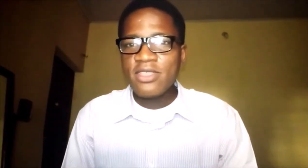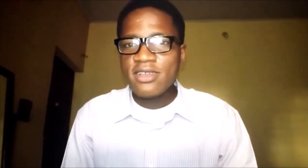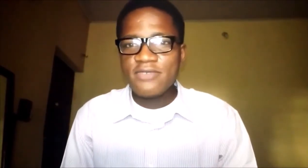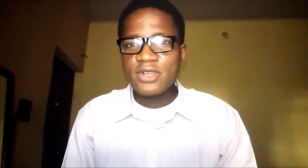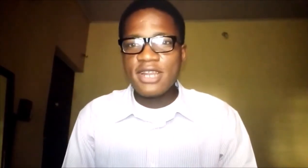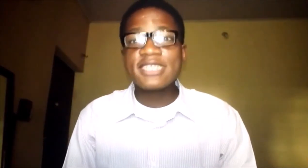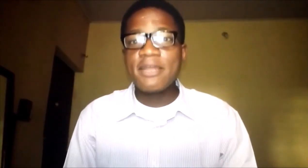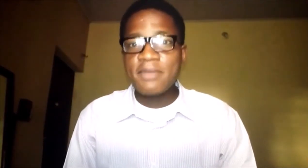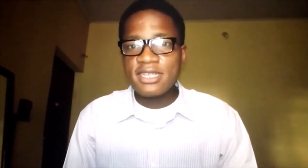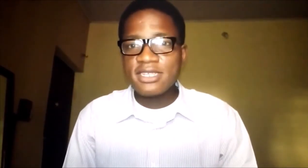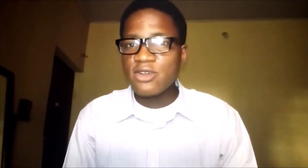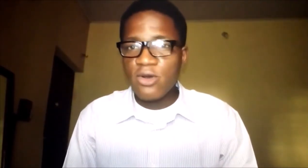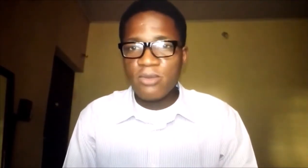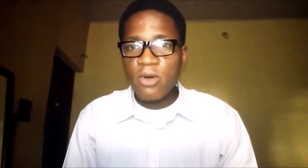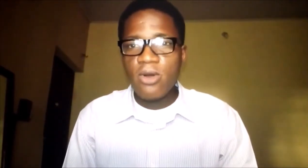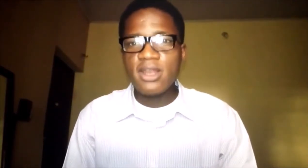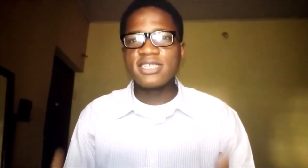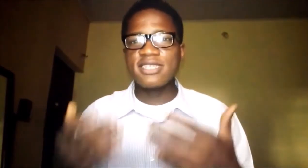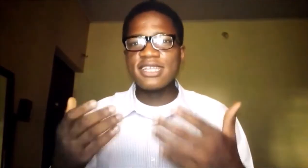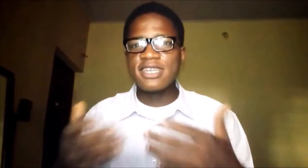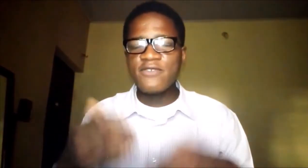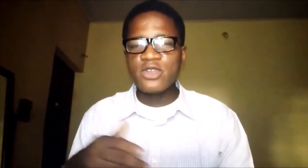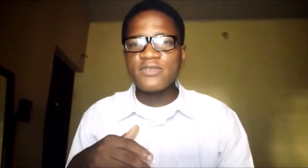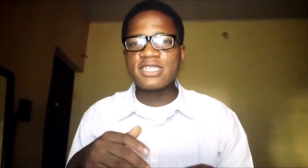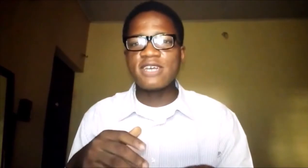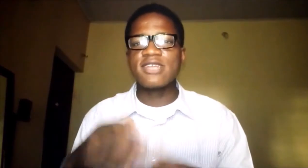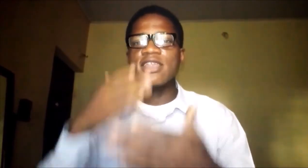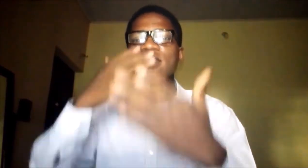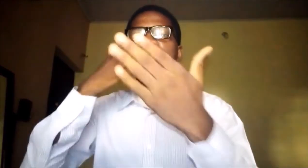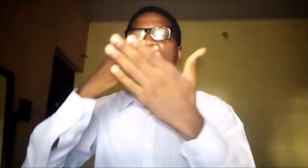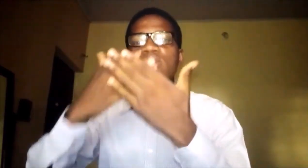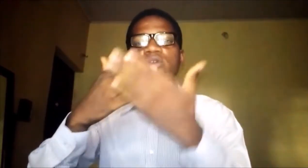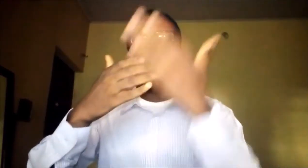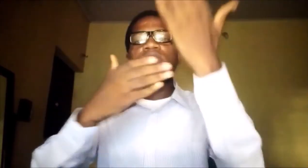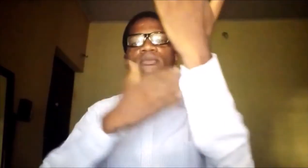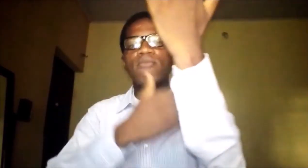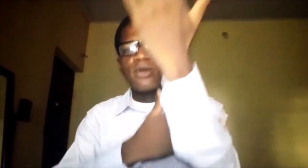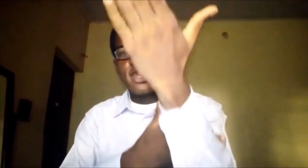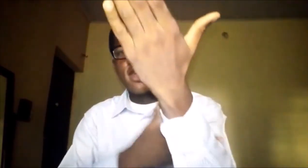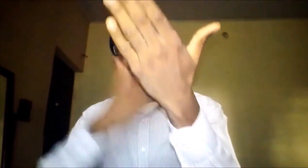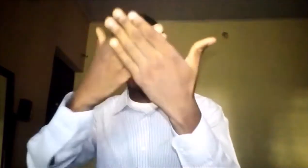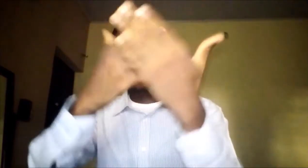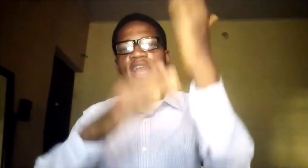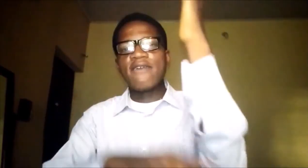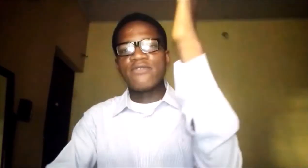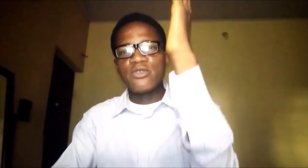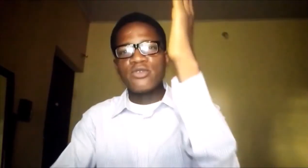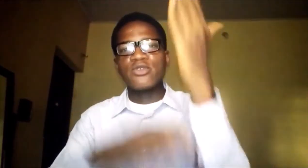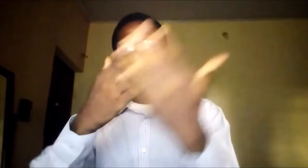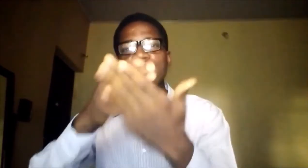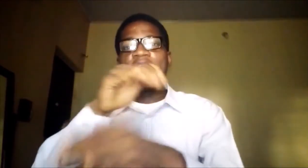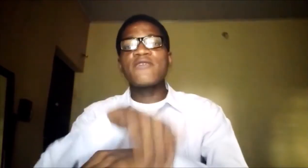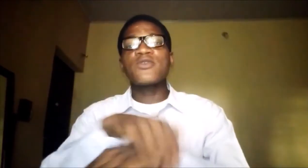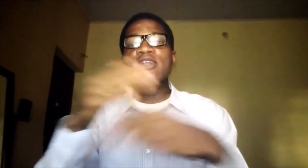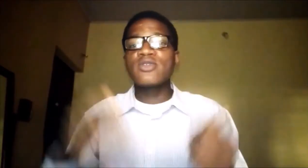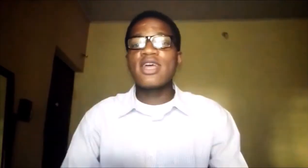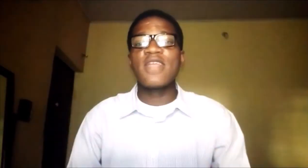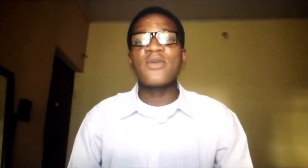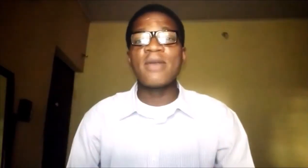for the next 10 minutes or more. Let's send in videos of ourselves signing good morning, good afternoon, good night. If you can do that, then you can progress.